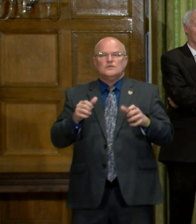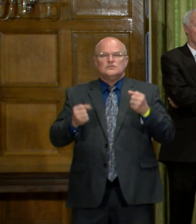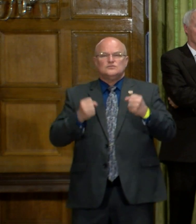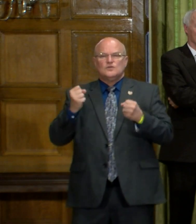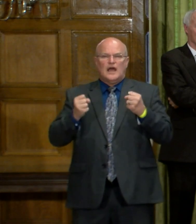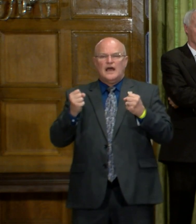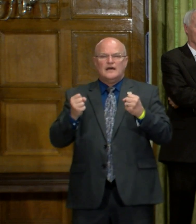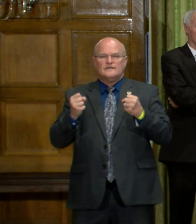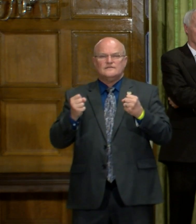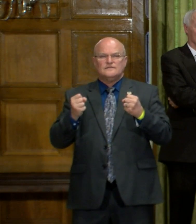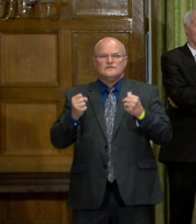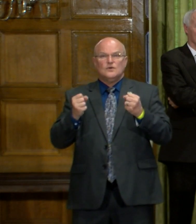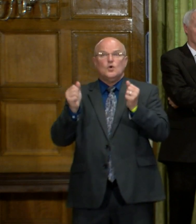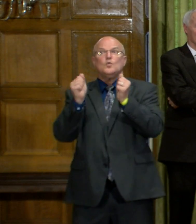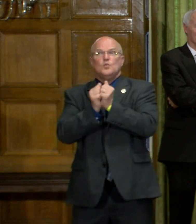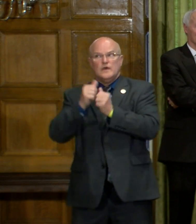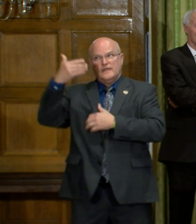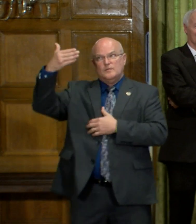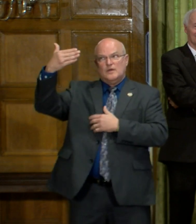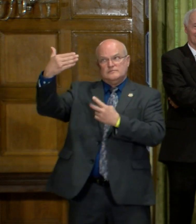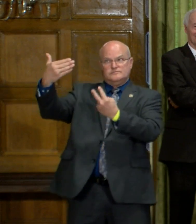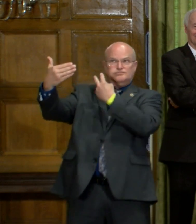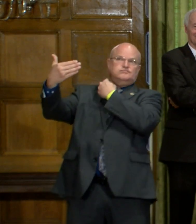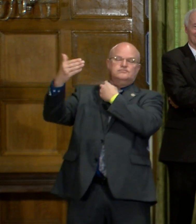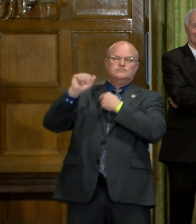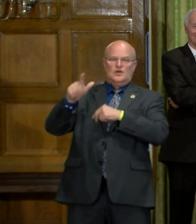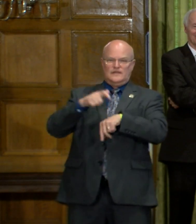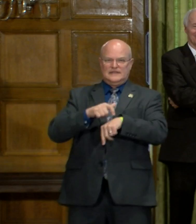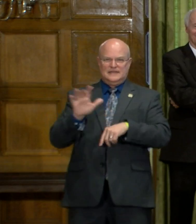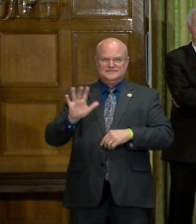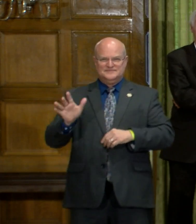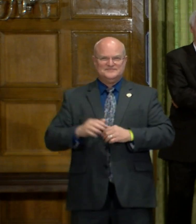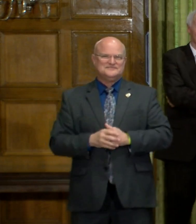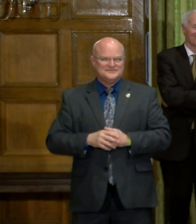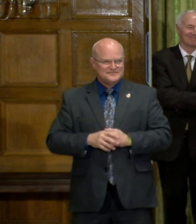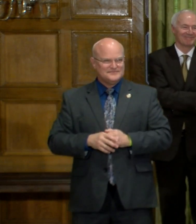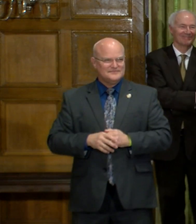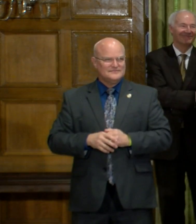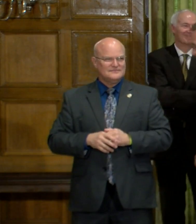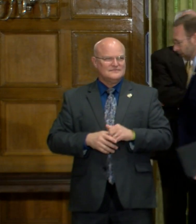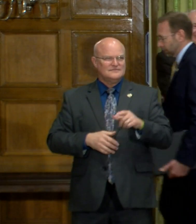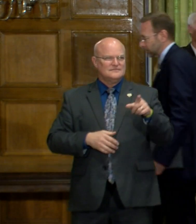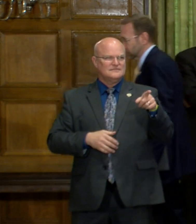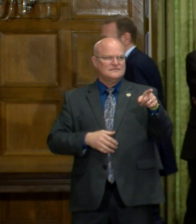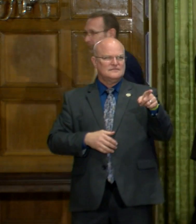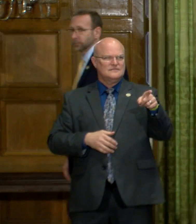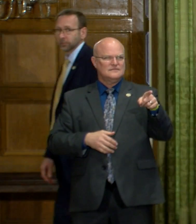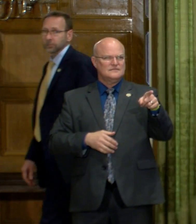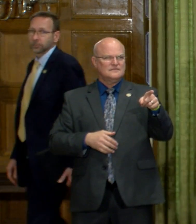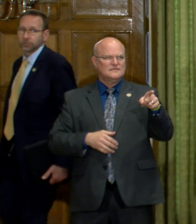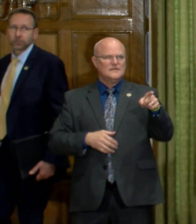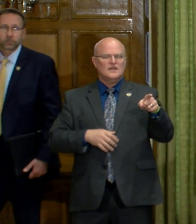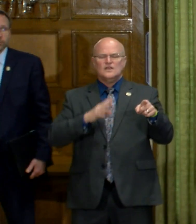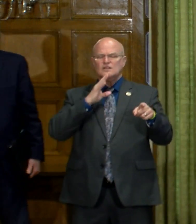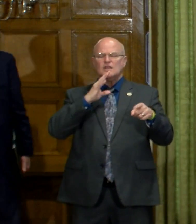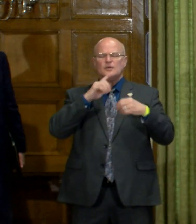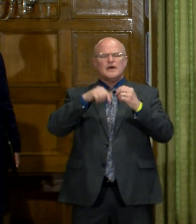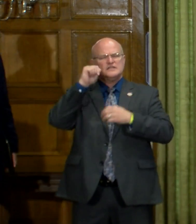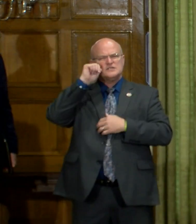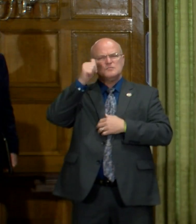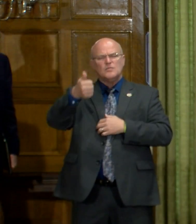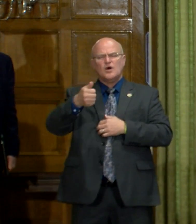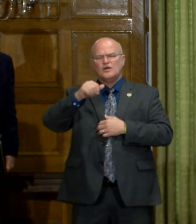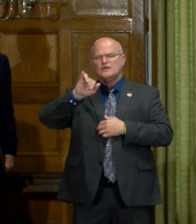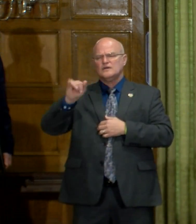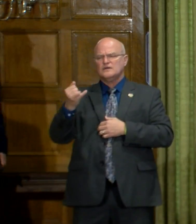and drive with the rear view mirror. Thank you. Governor, can you address tomorrow's joint budget committee meeting, how that's